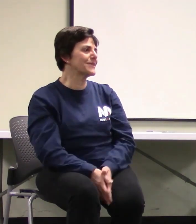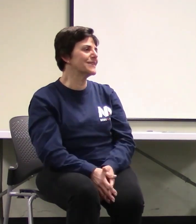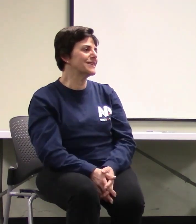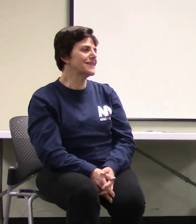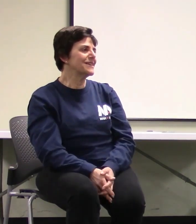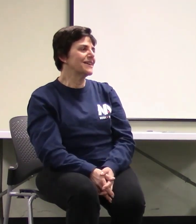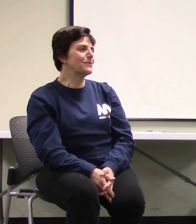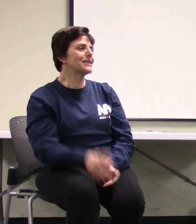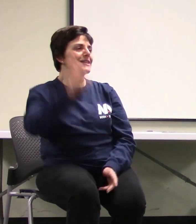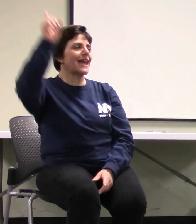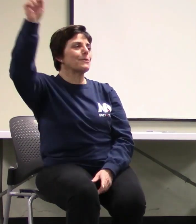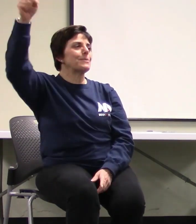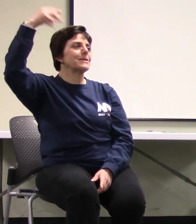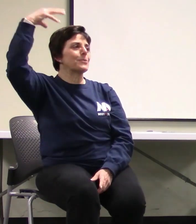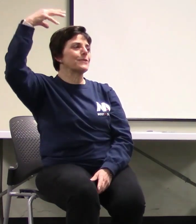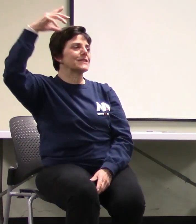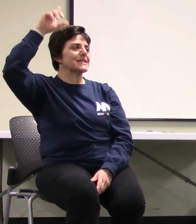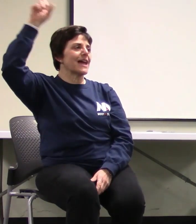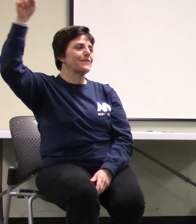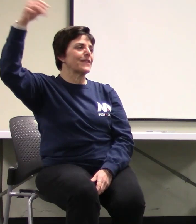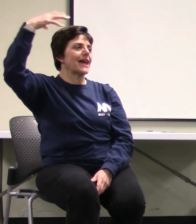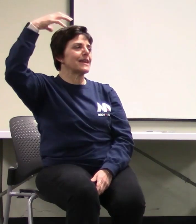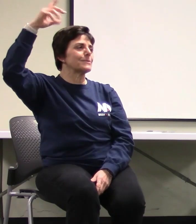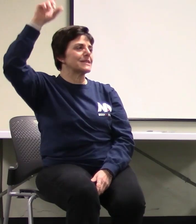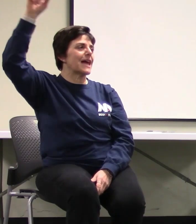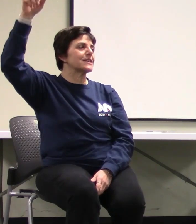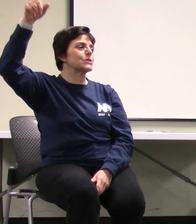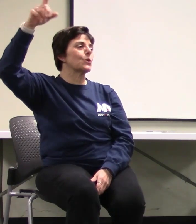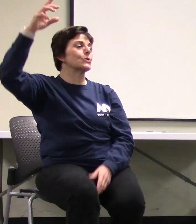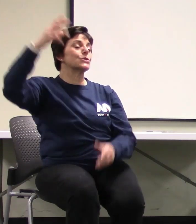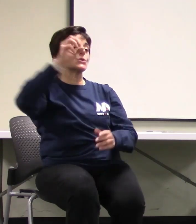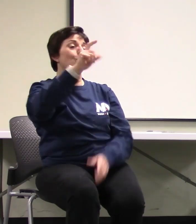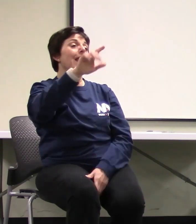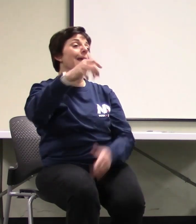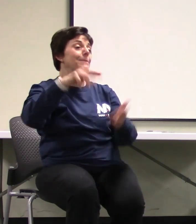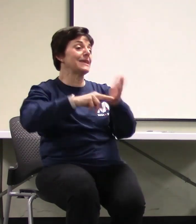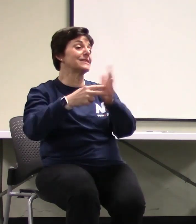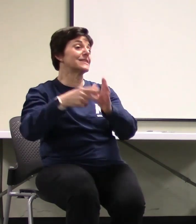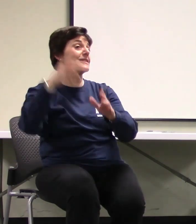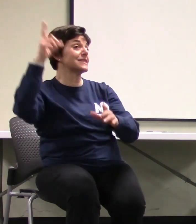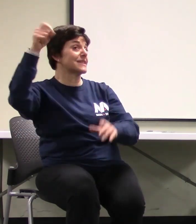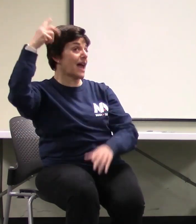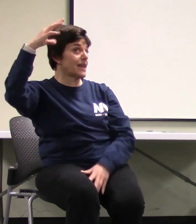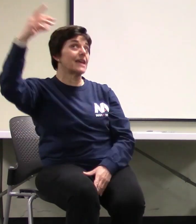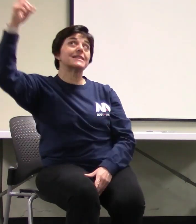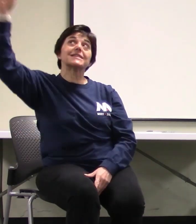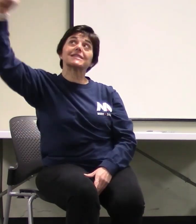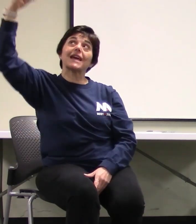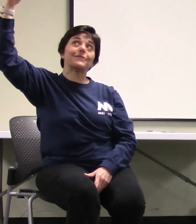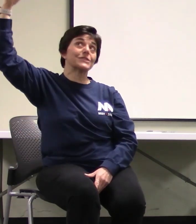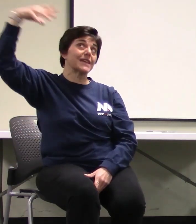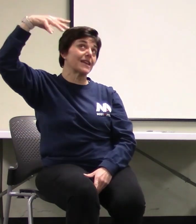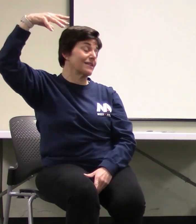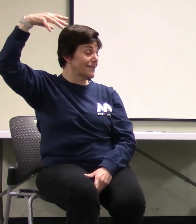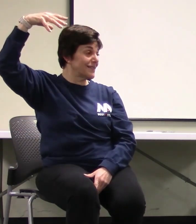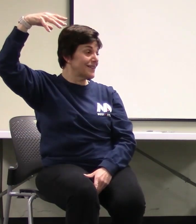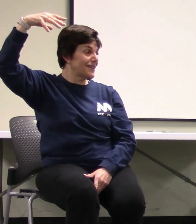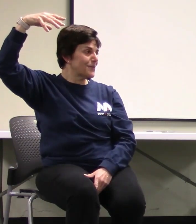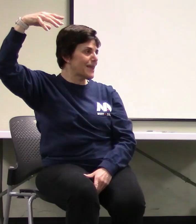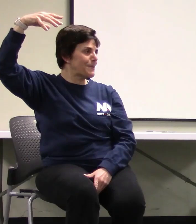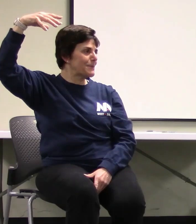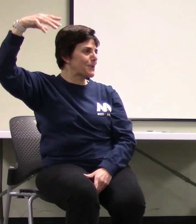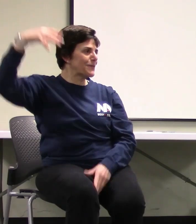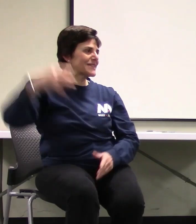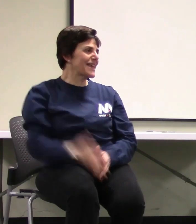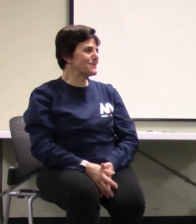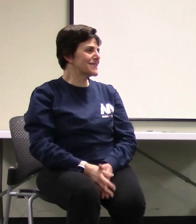name. That would be the perfect sign for that name. So Soleil means sun, and this is a sign for sun.